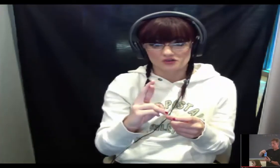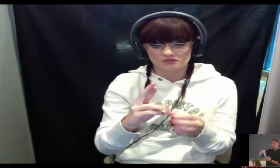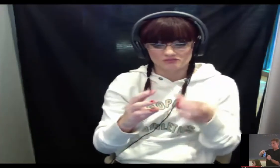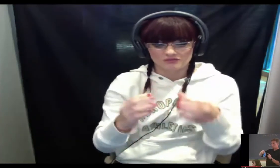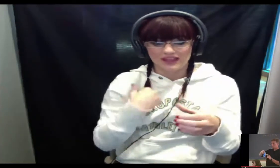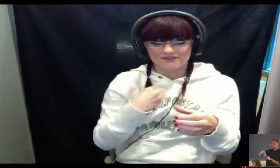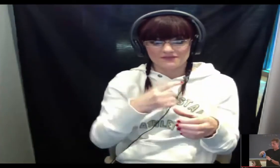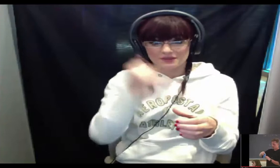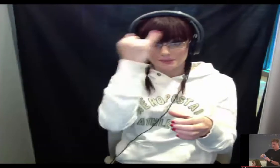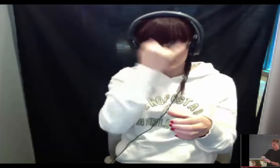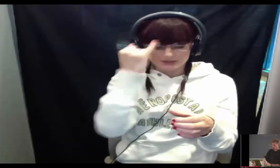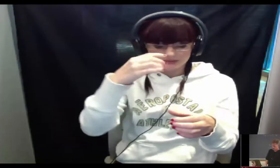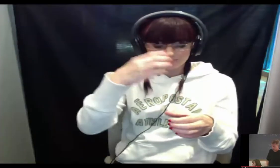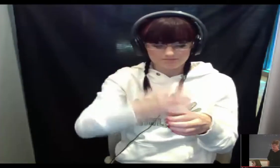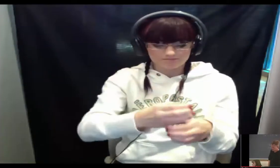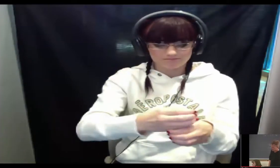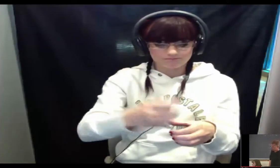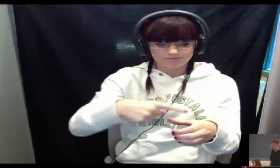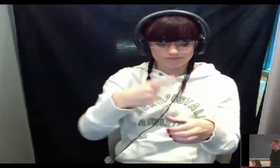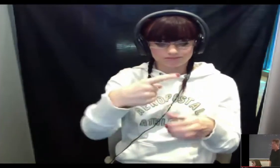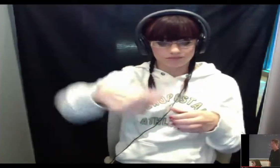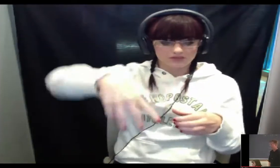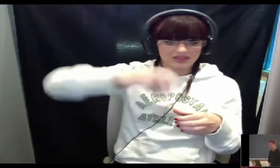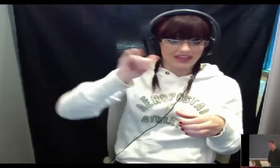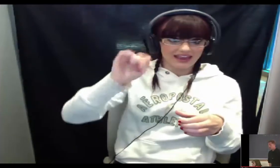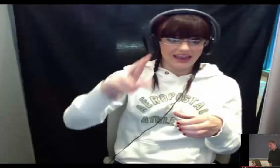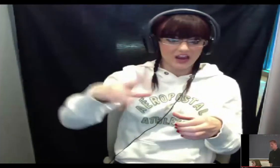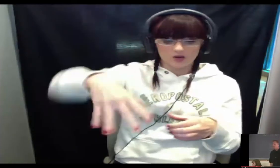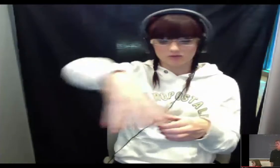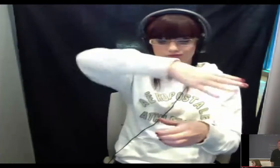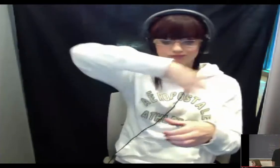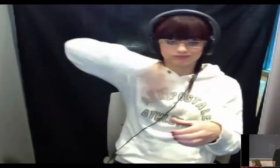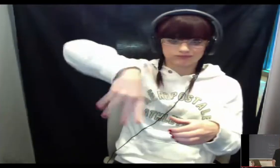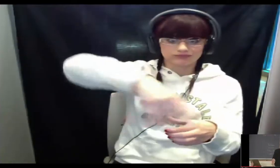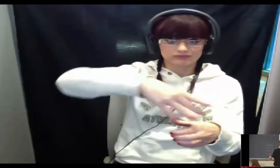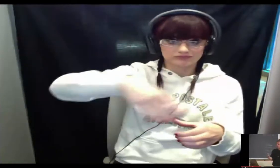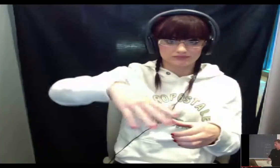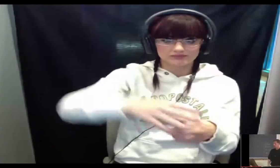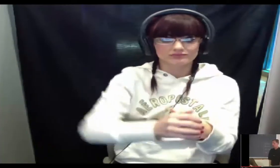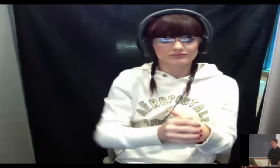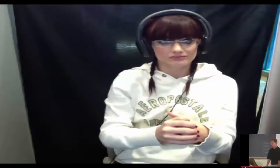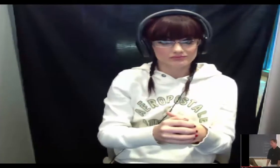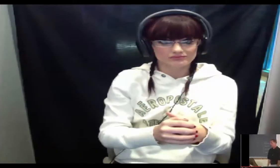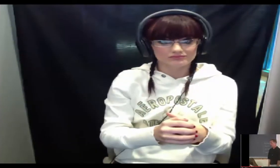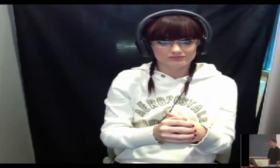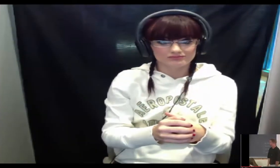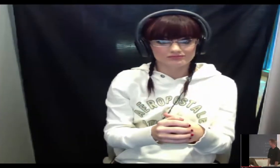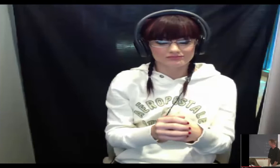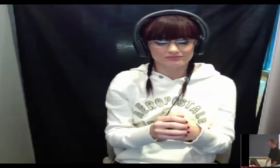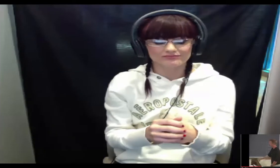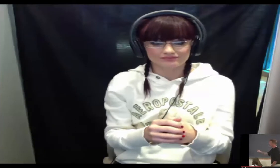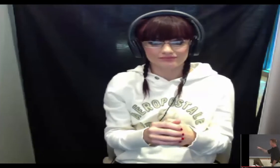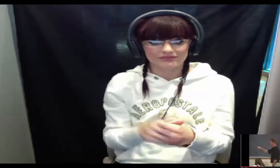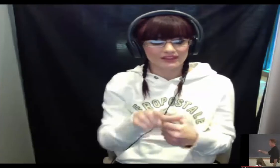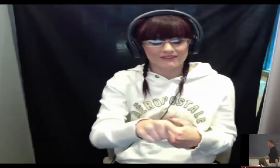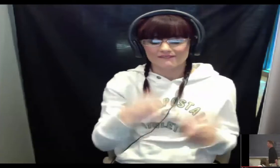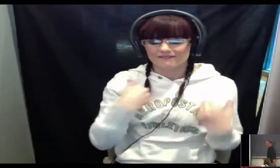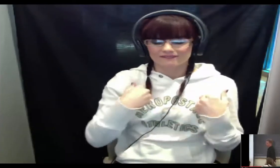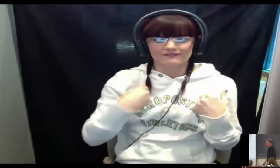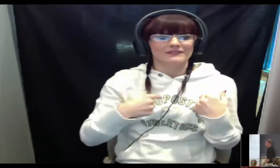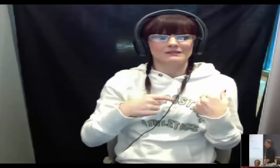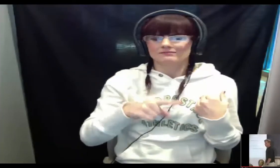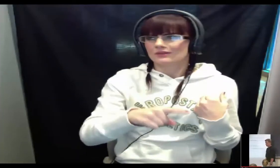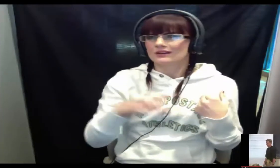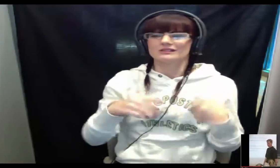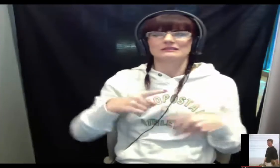cools and turns to water and collects on the outside of the Pepsi can. That's condensation. And there are 100 examples of that. Everybody got this? We'll